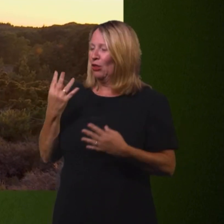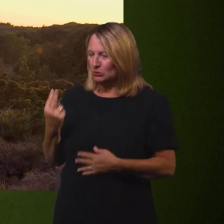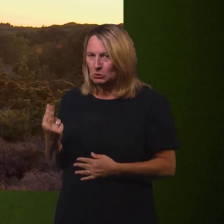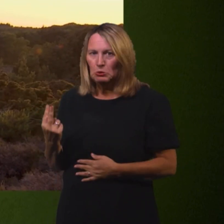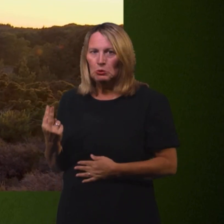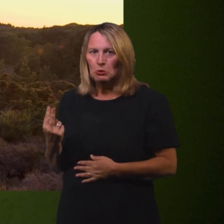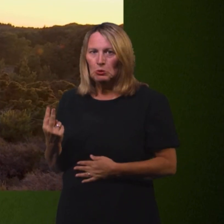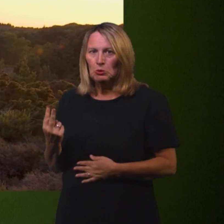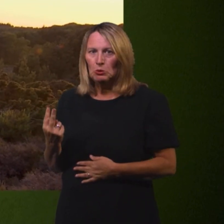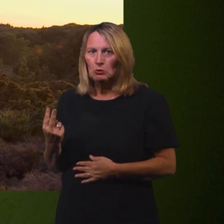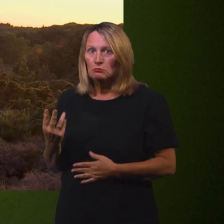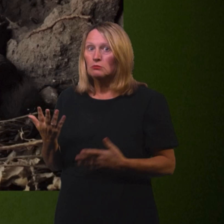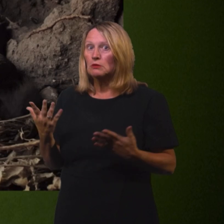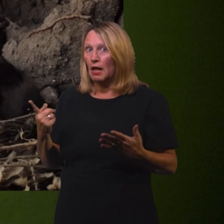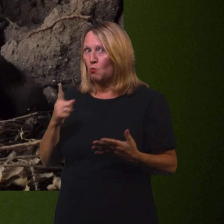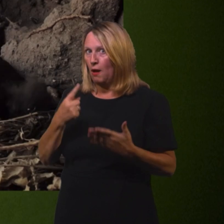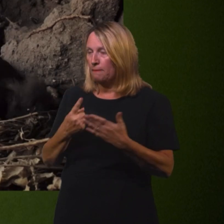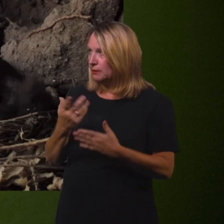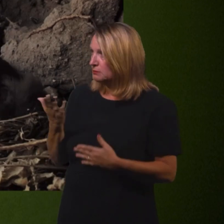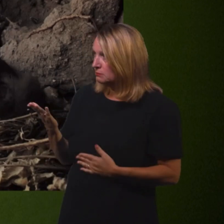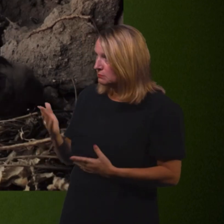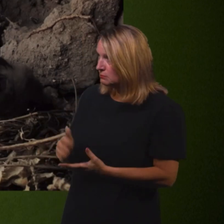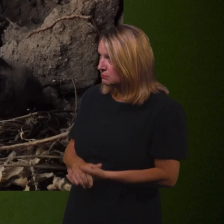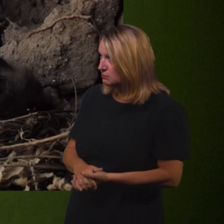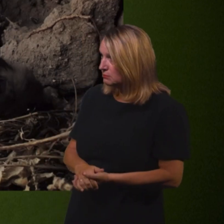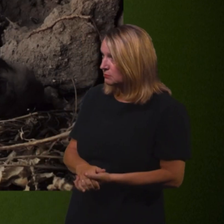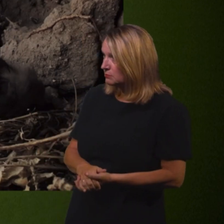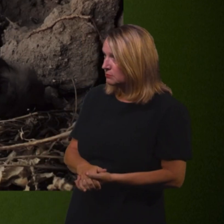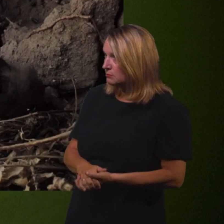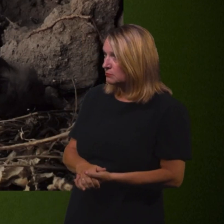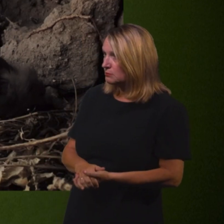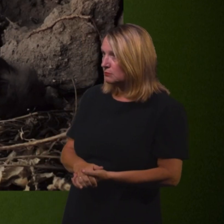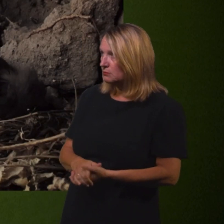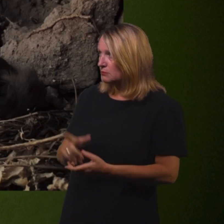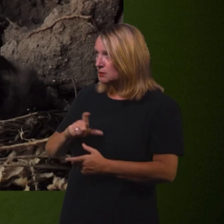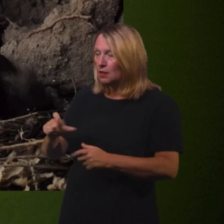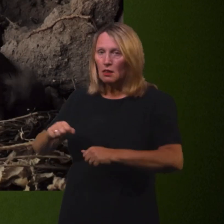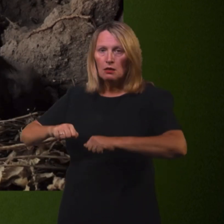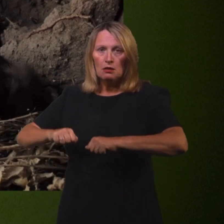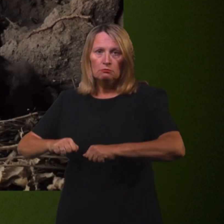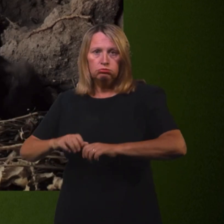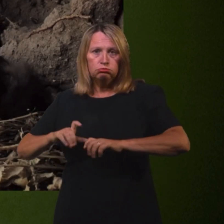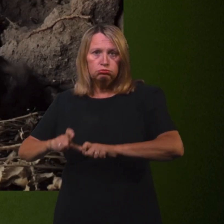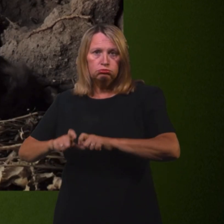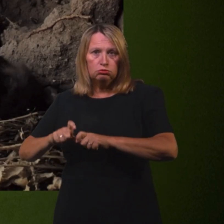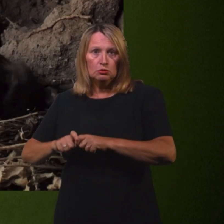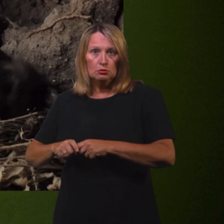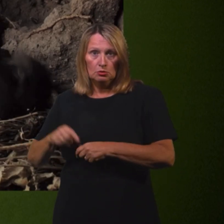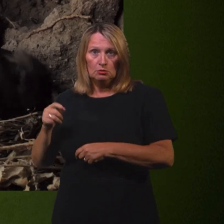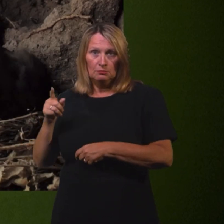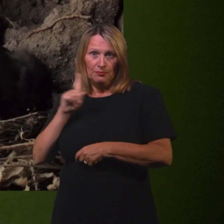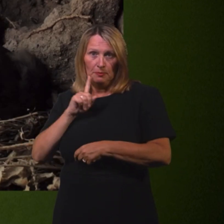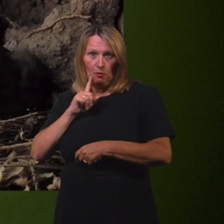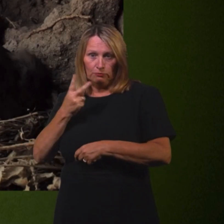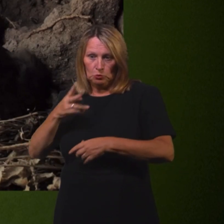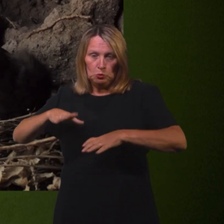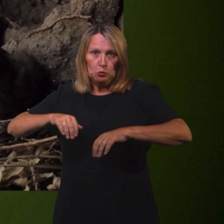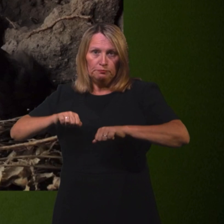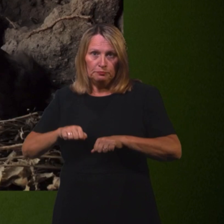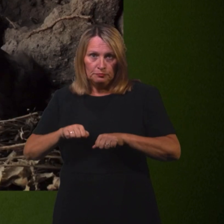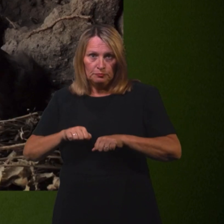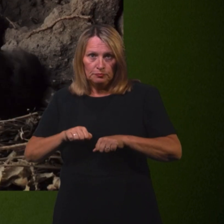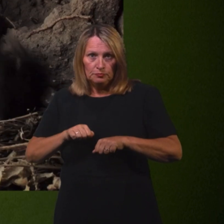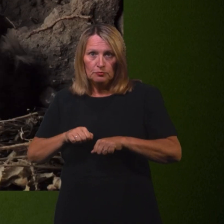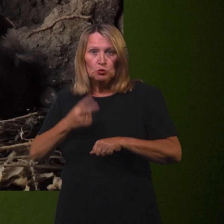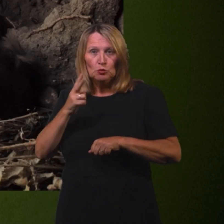then this happened. So they continue to brood, that's the female, on the 2, but the 2